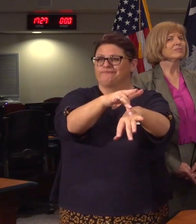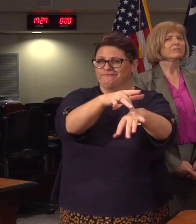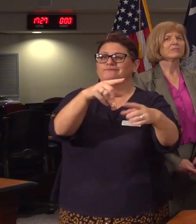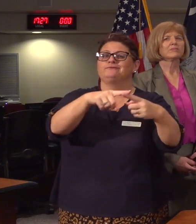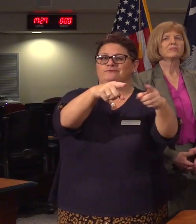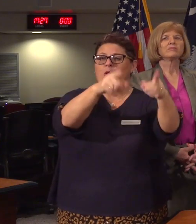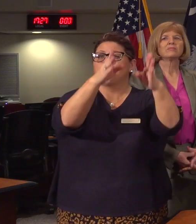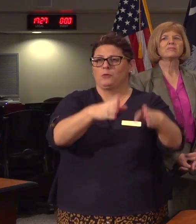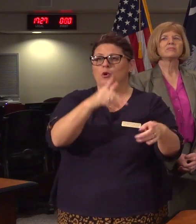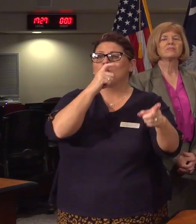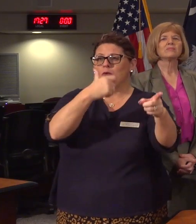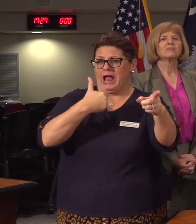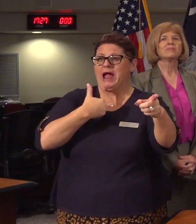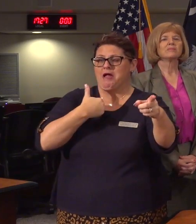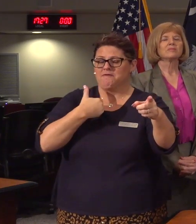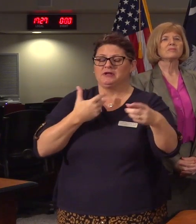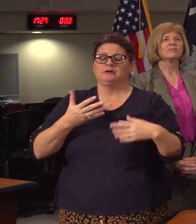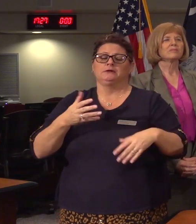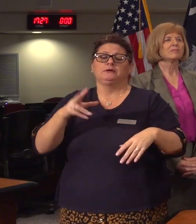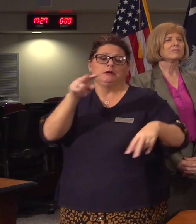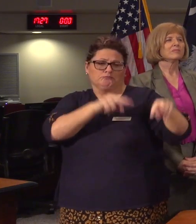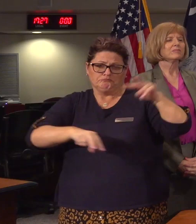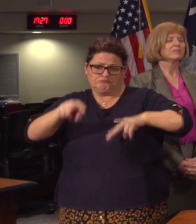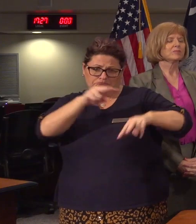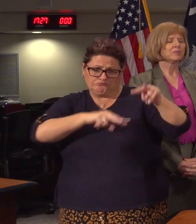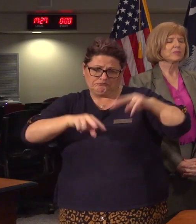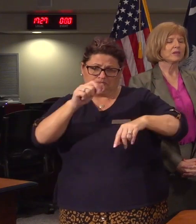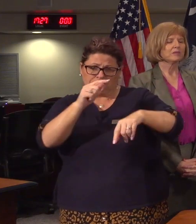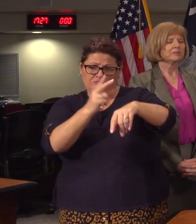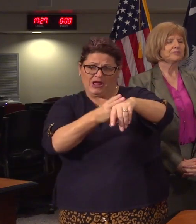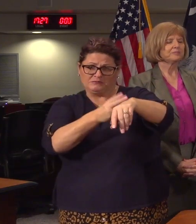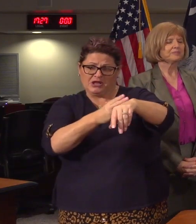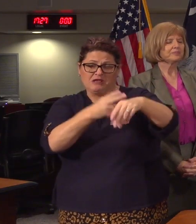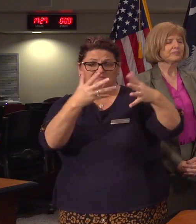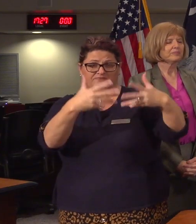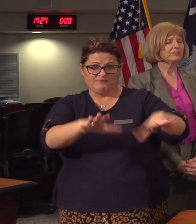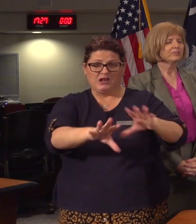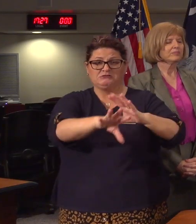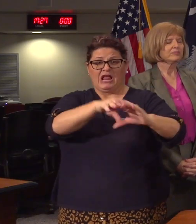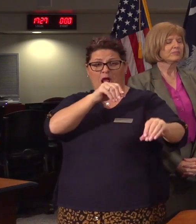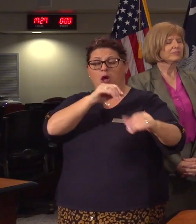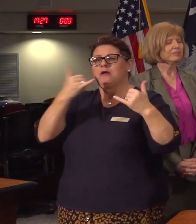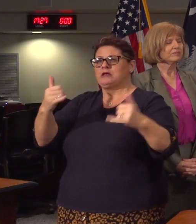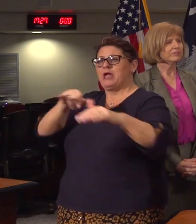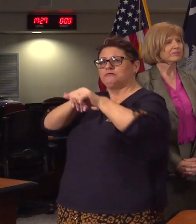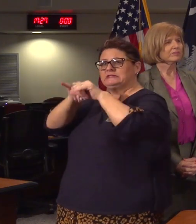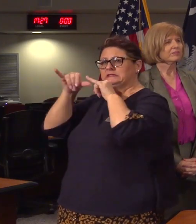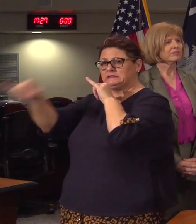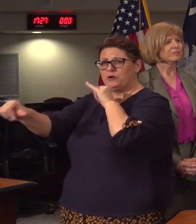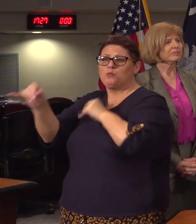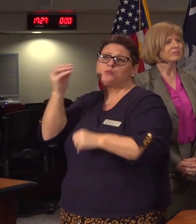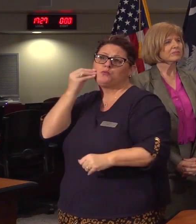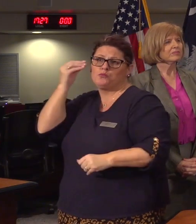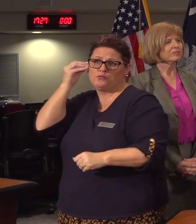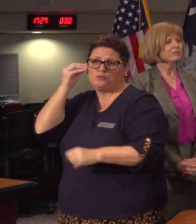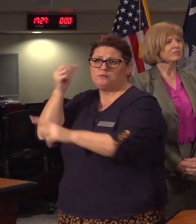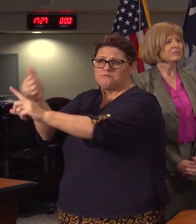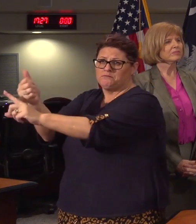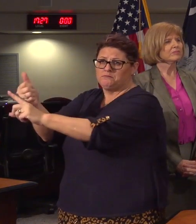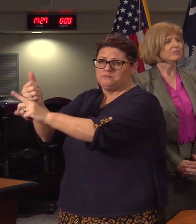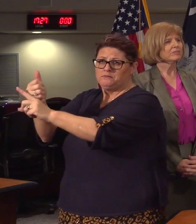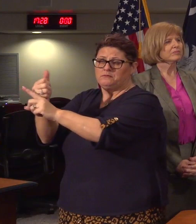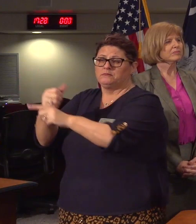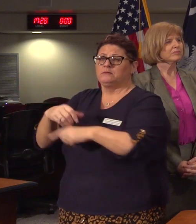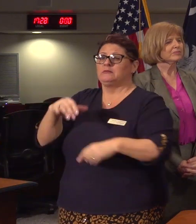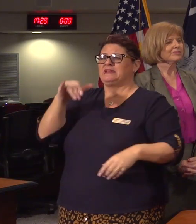evaluated at a healthcare facility and is currently isolated at home. DHEC received her positive result from a private lab